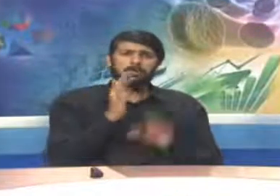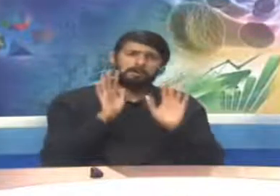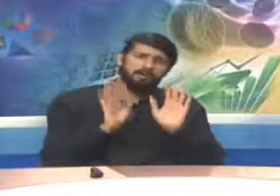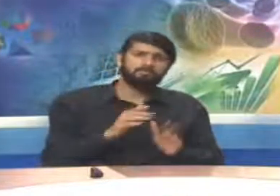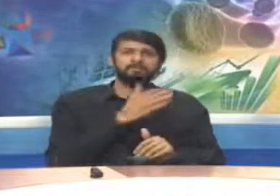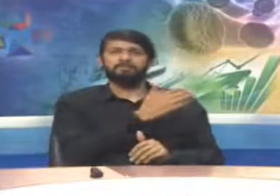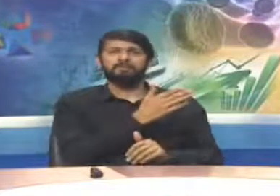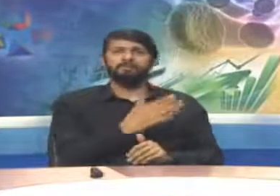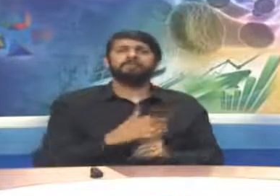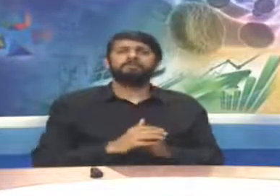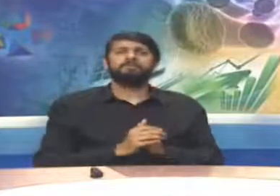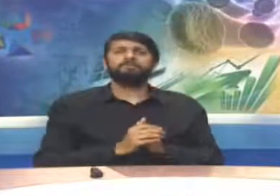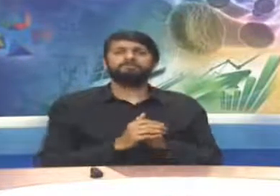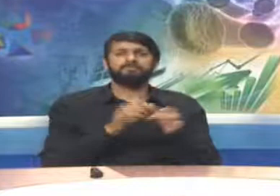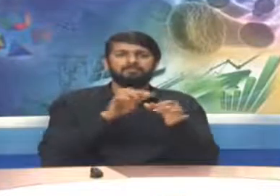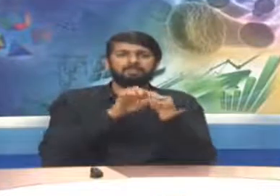two sides of the coin.